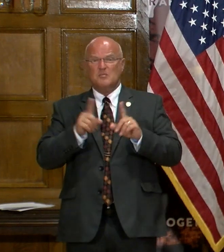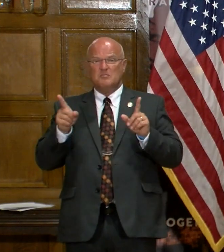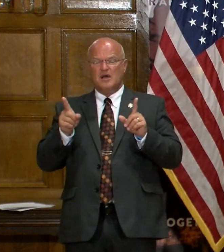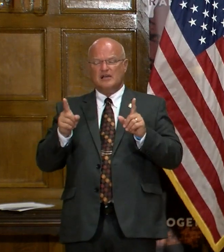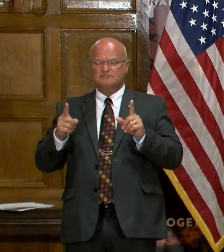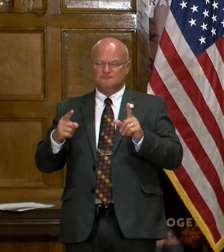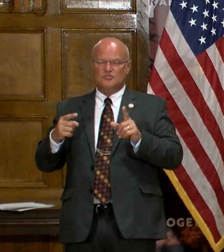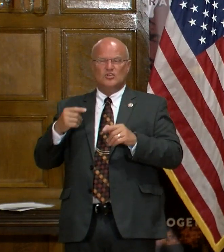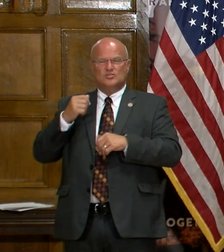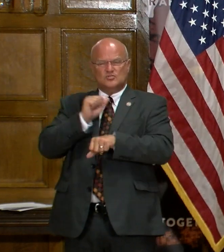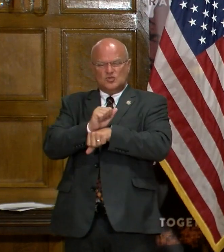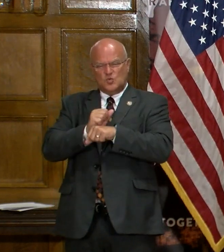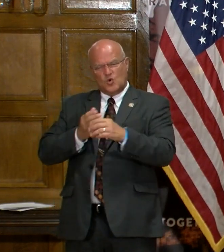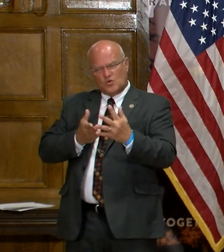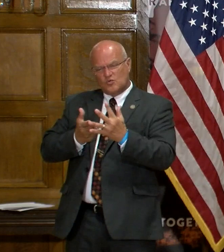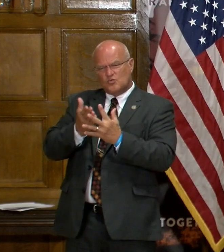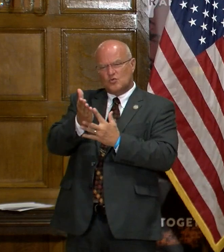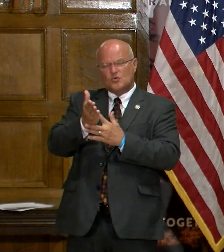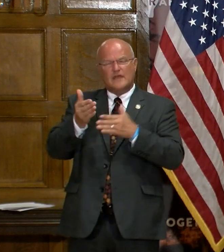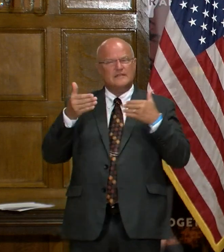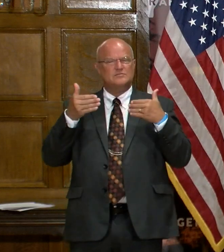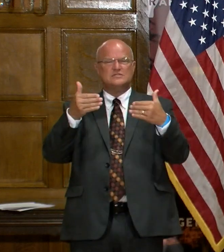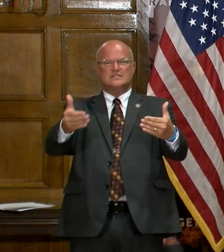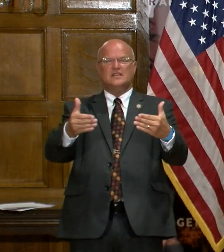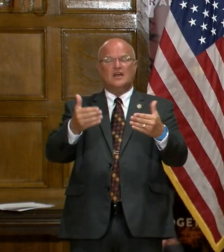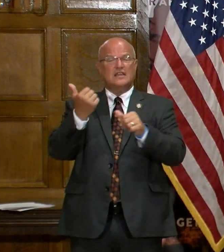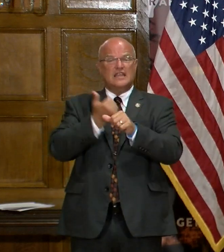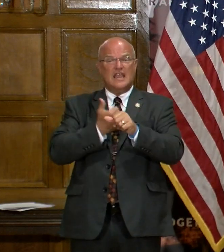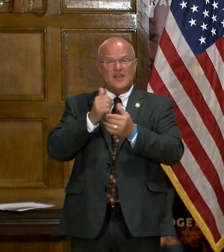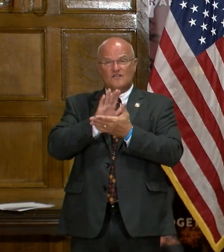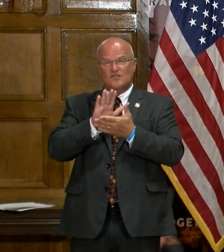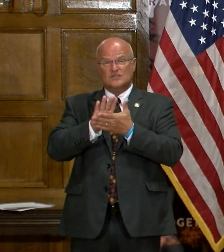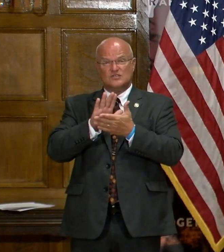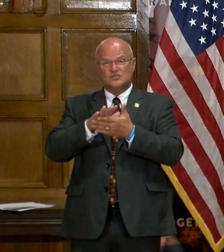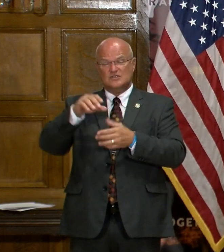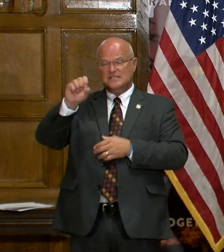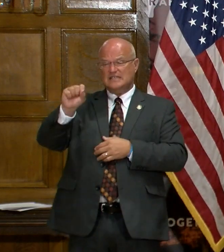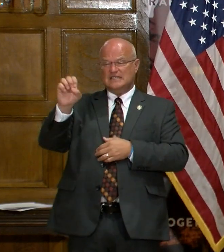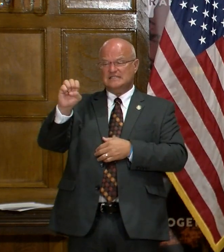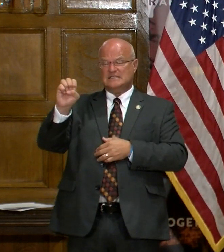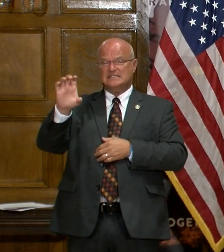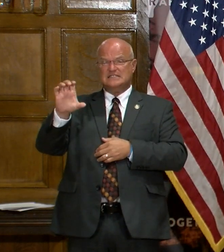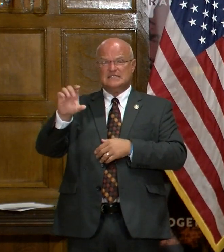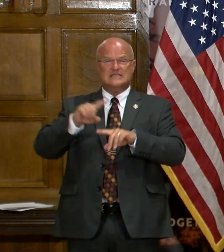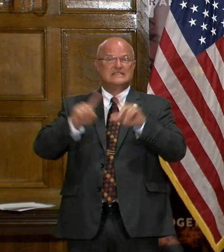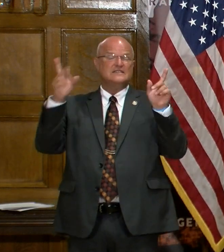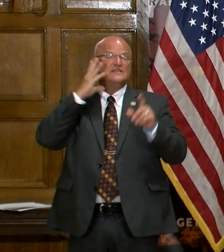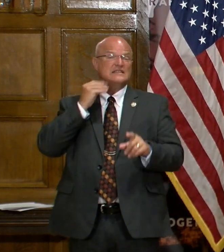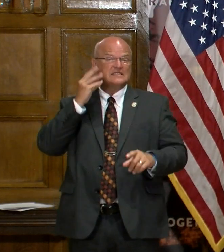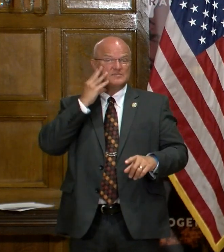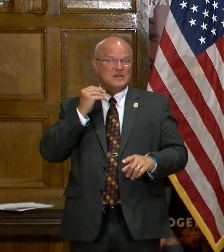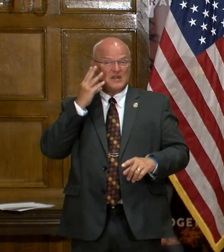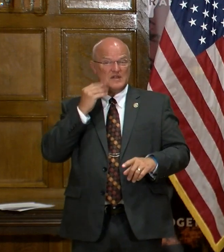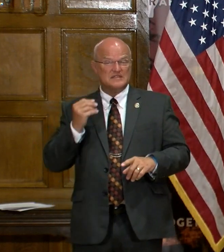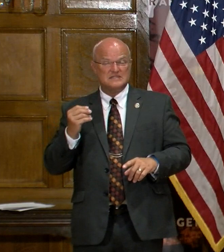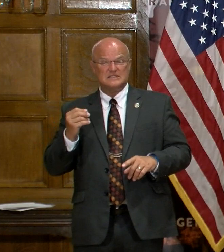through that and you proceed on. Every school in the SEC has a different experience, a